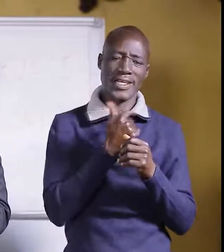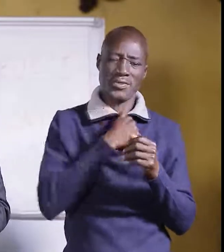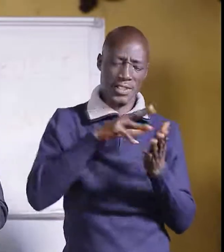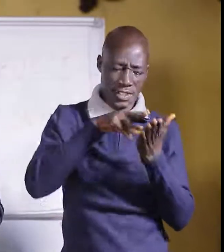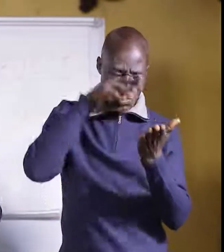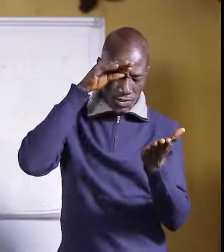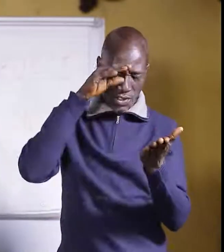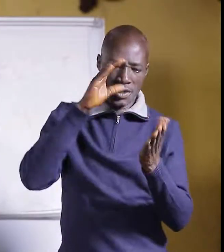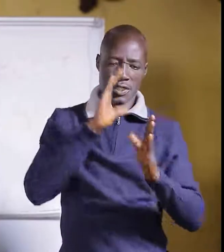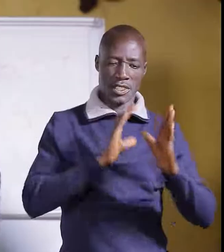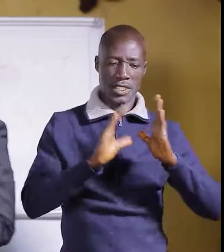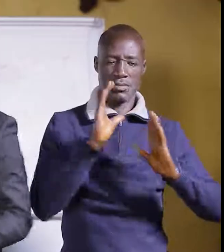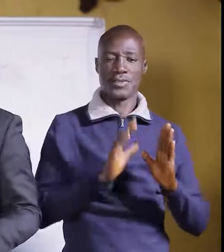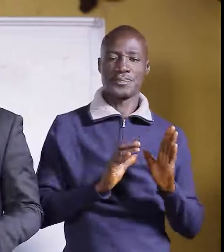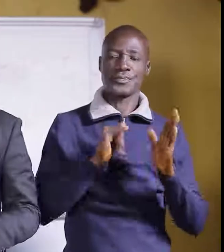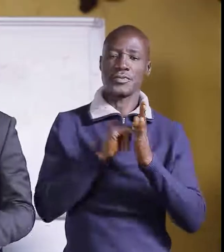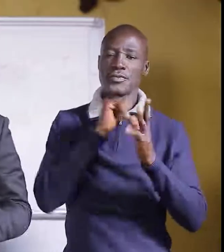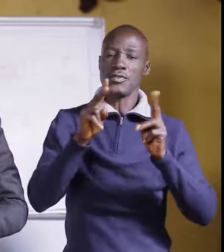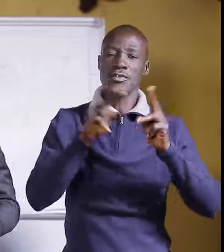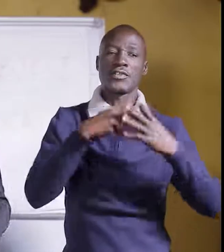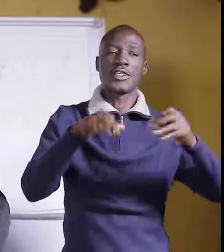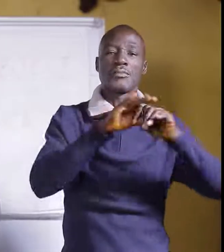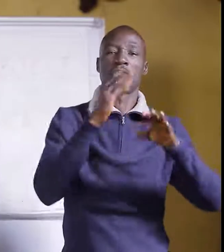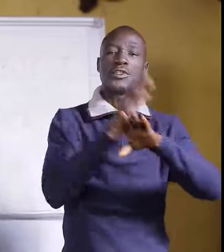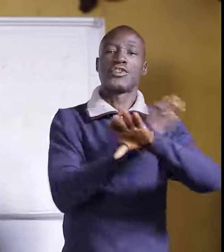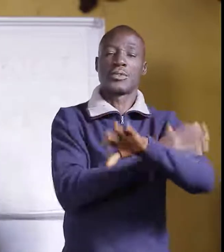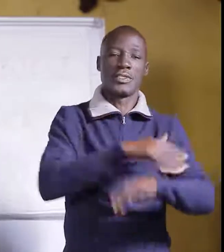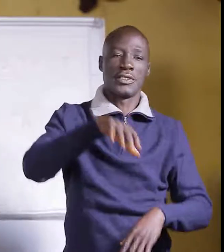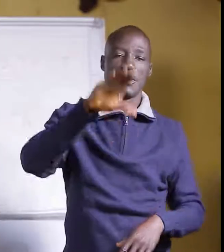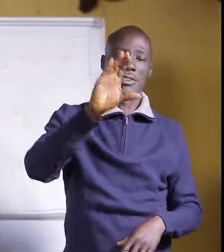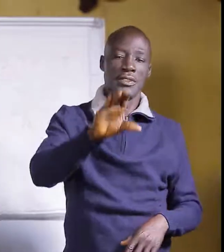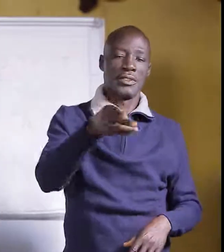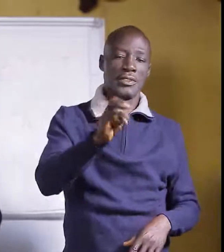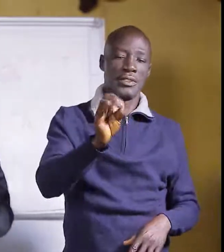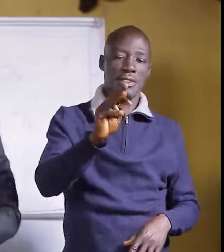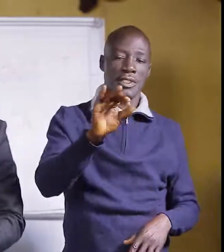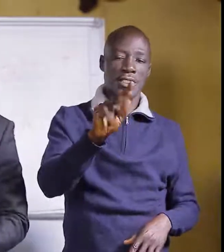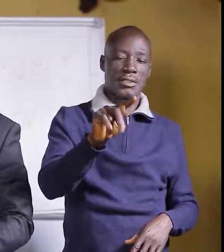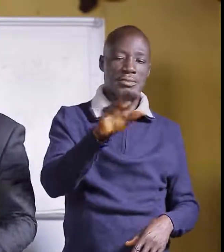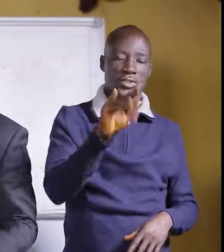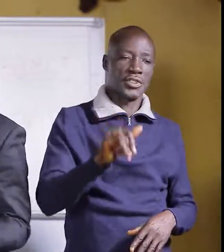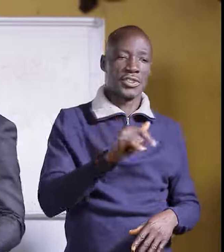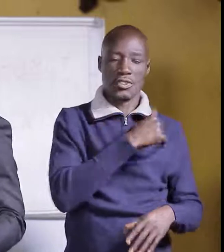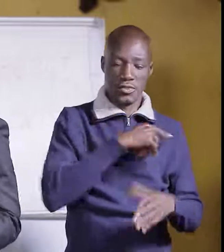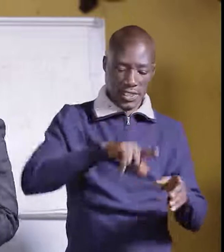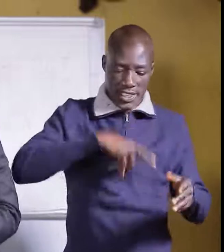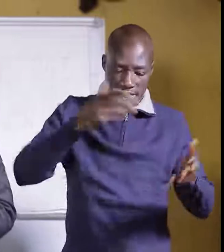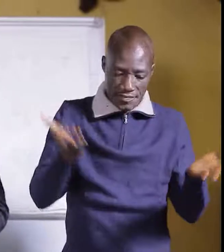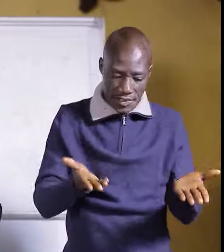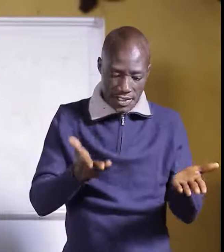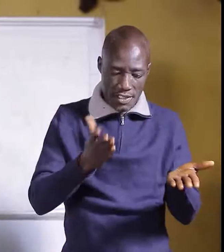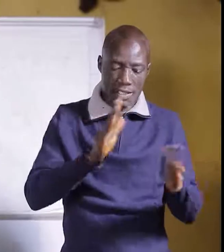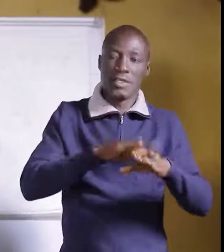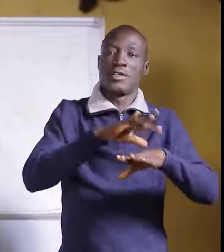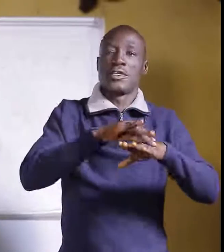very important subject. As we live on Earth or in the universe, we want to know what is happening around